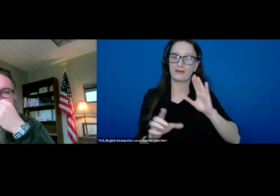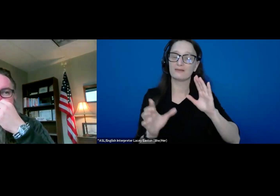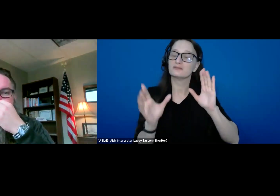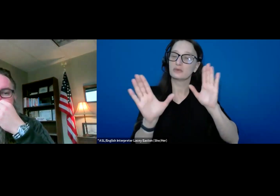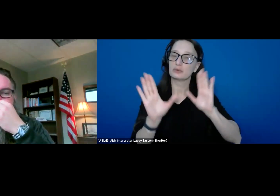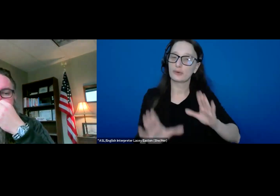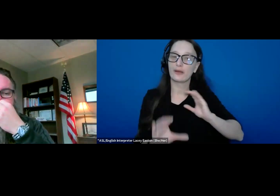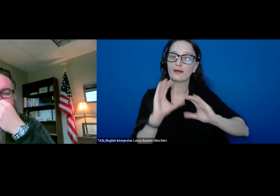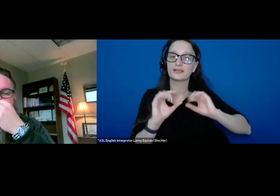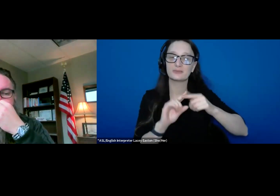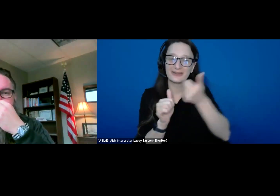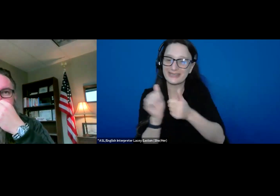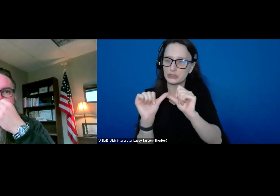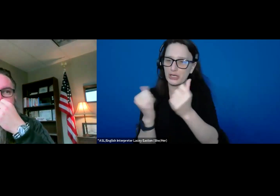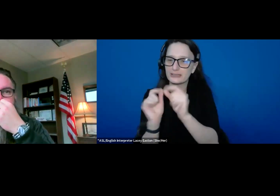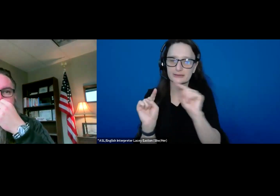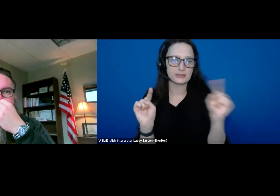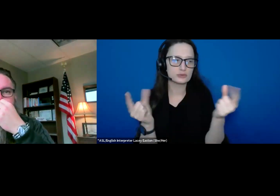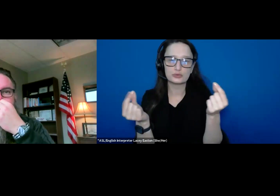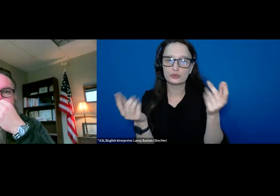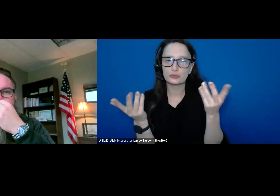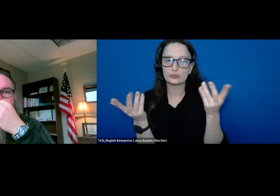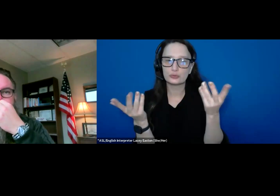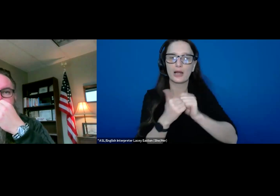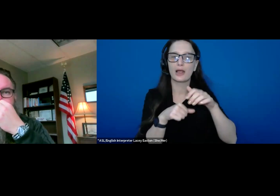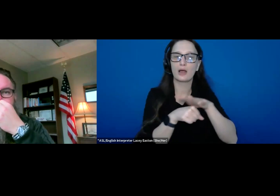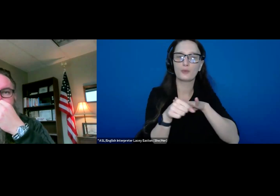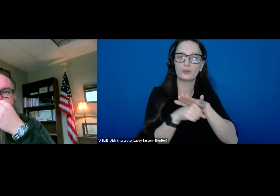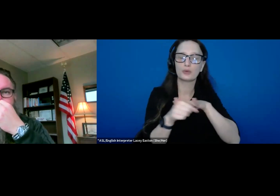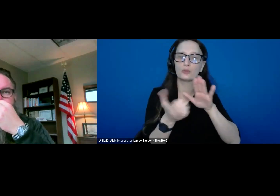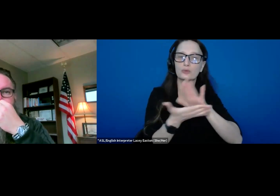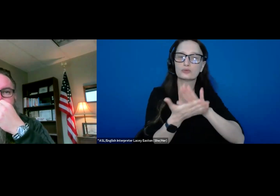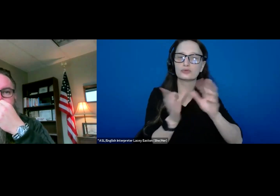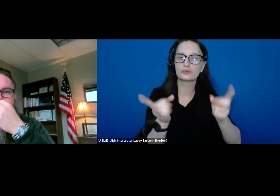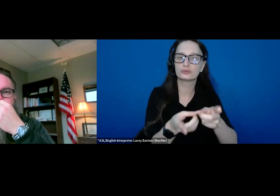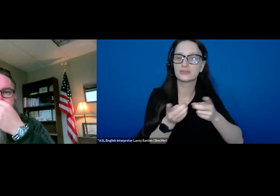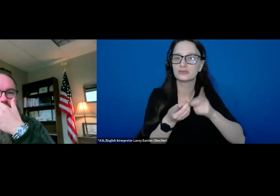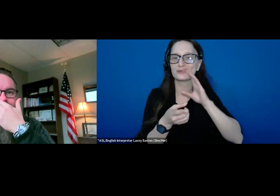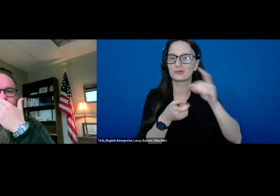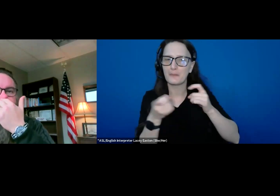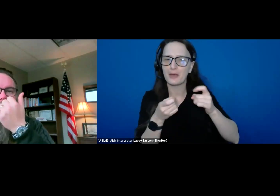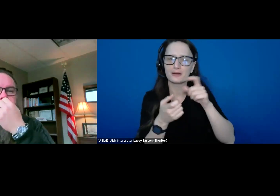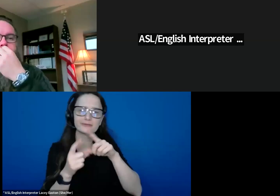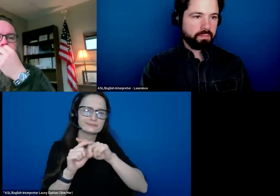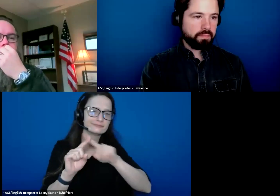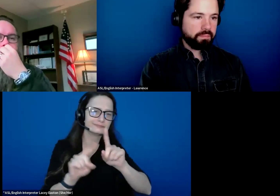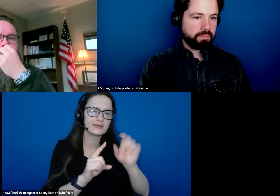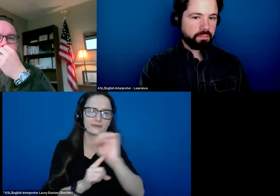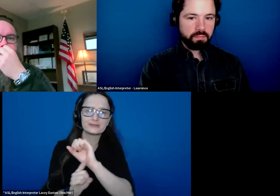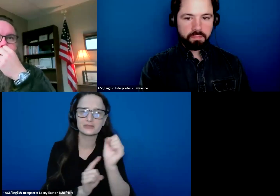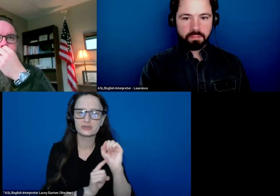doing, what how local school districts are handling certain situations. Right now,